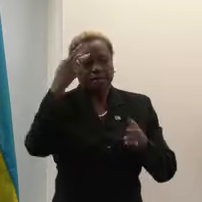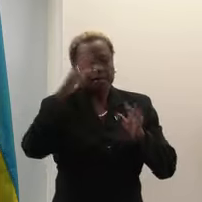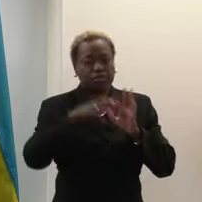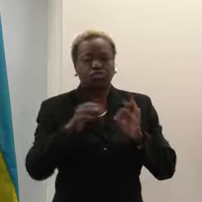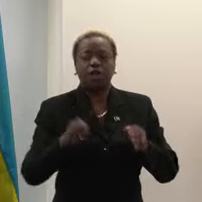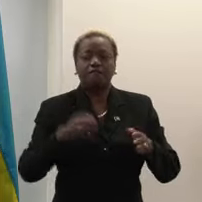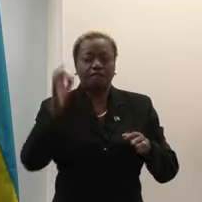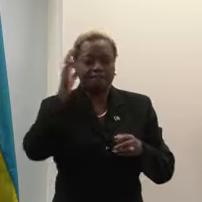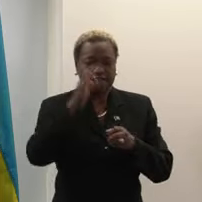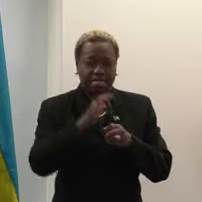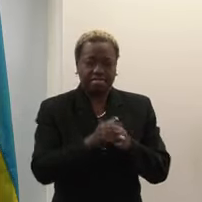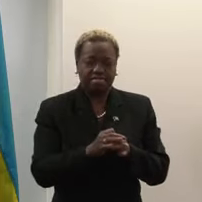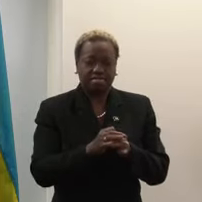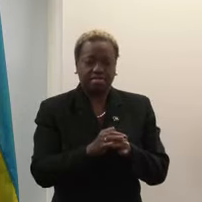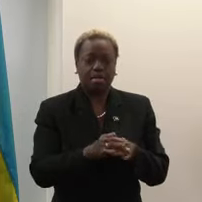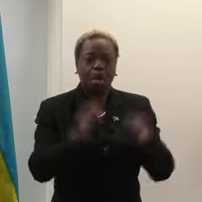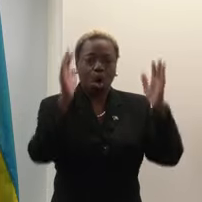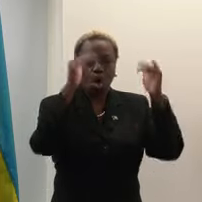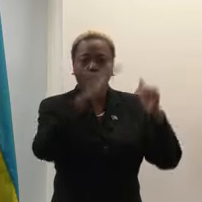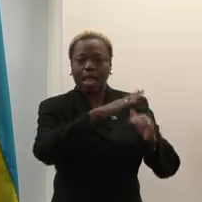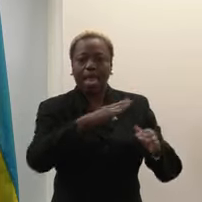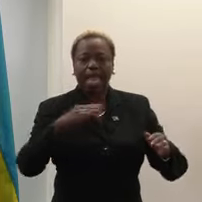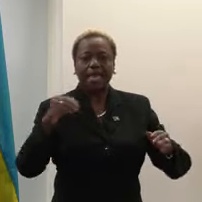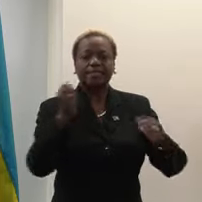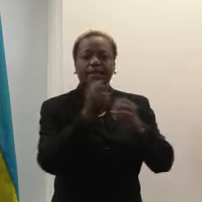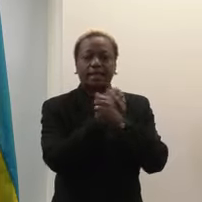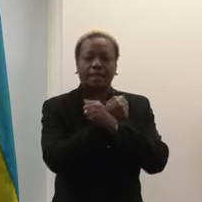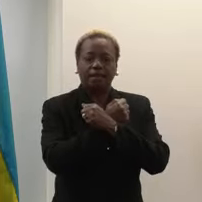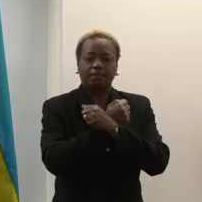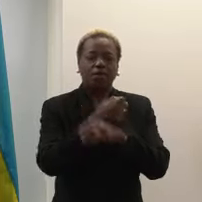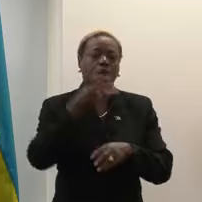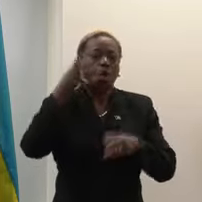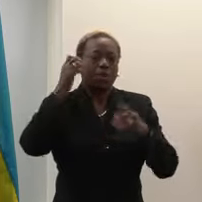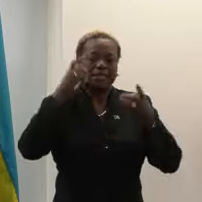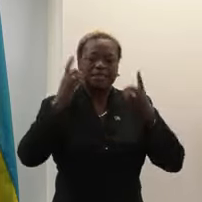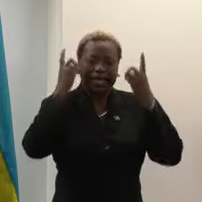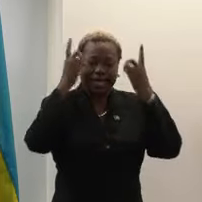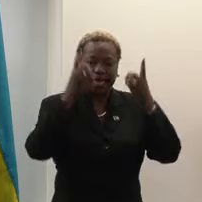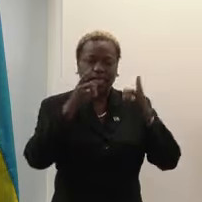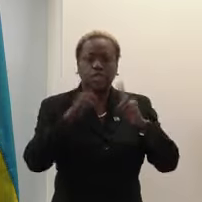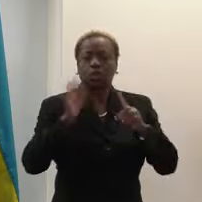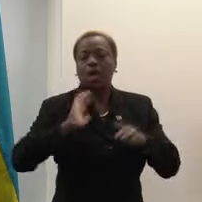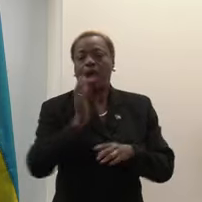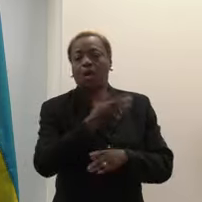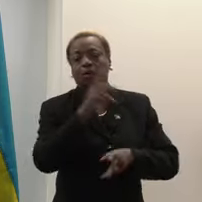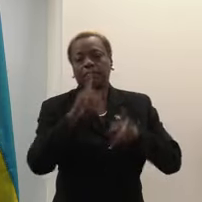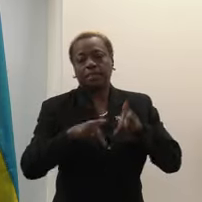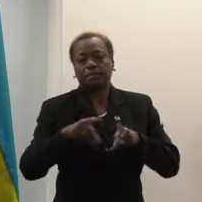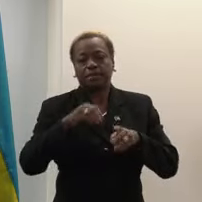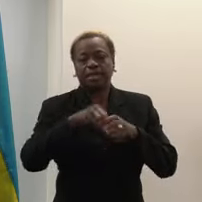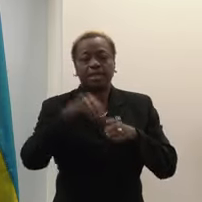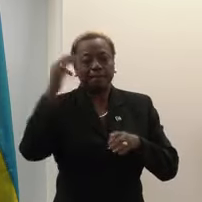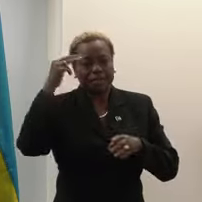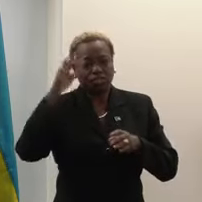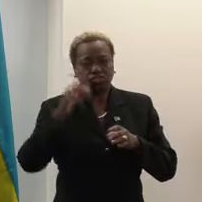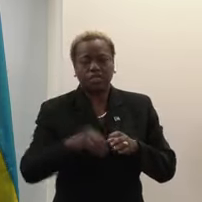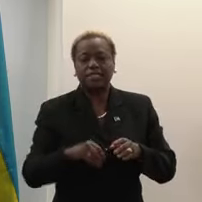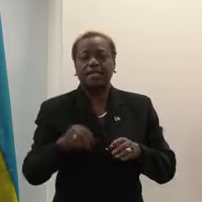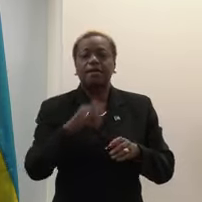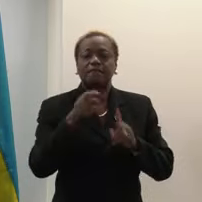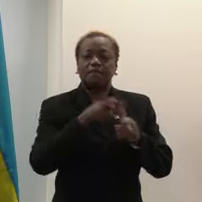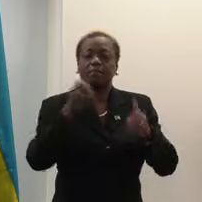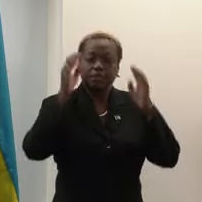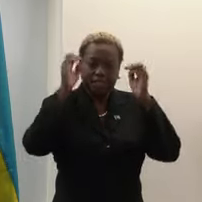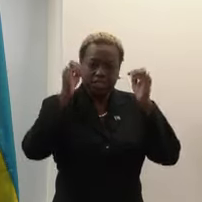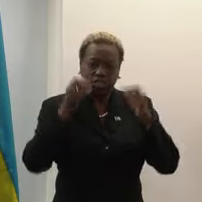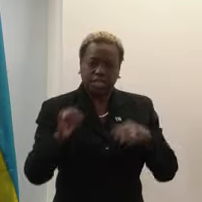faith, hope, and love was dedicated to our people in ministries ranging from